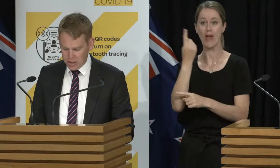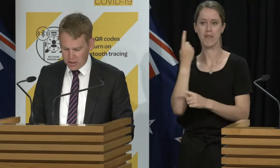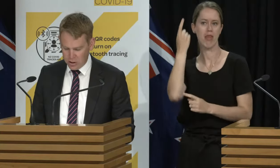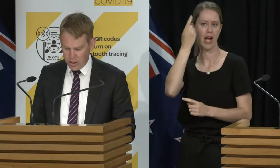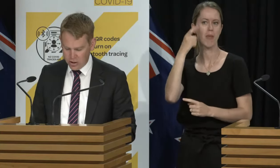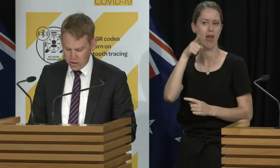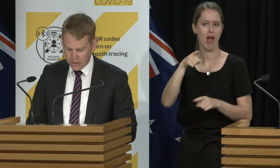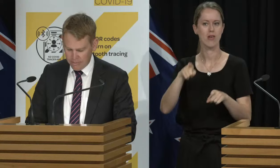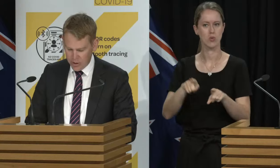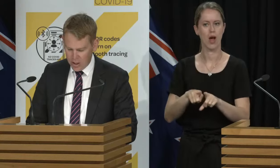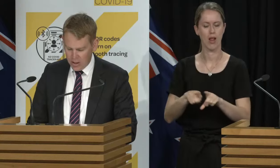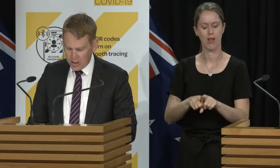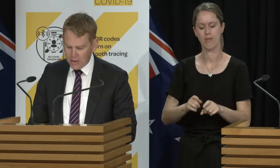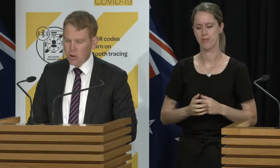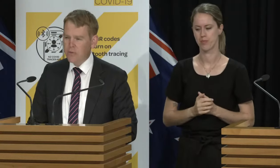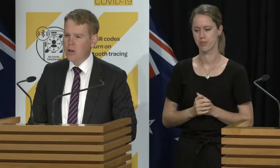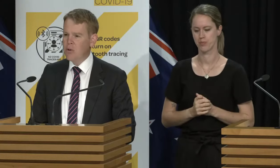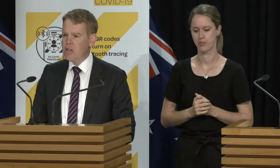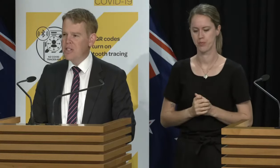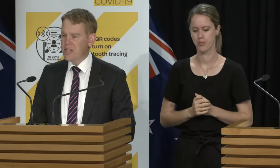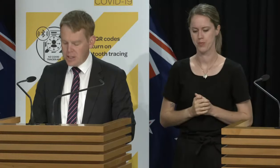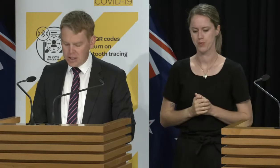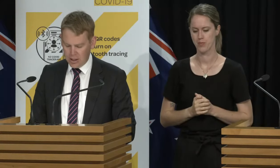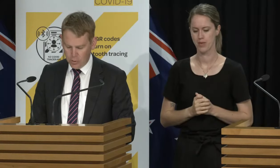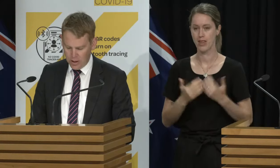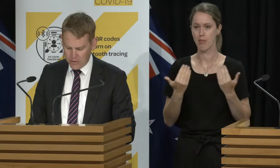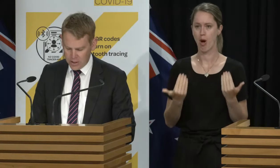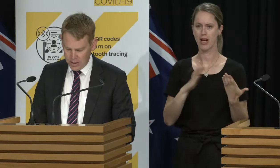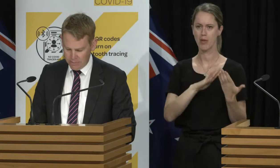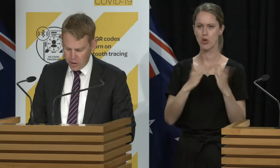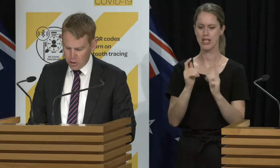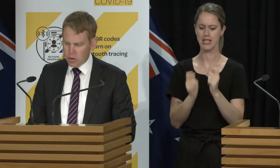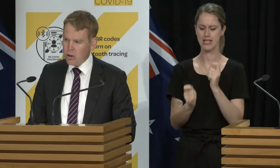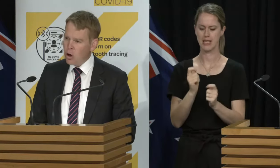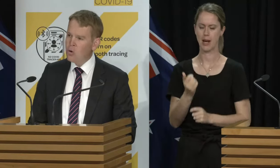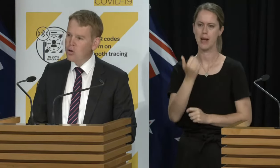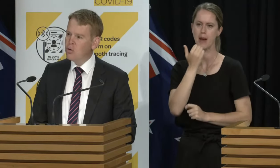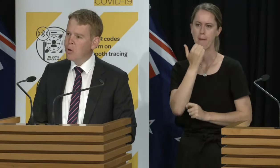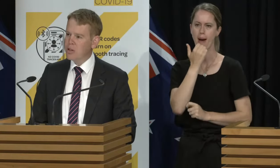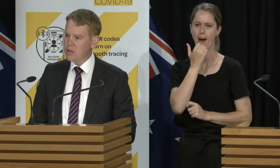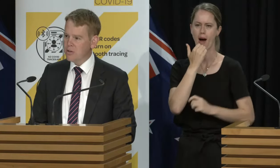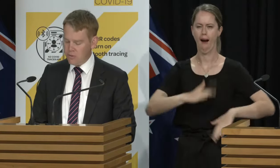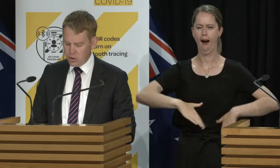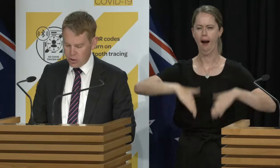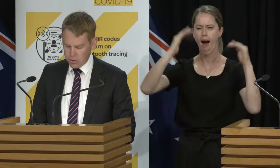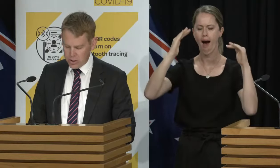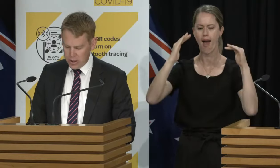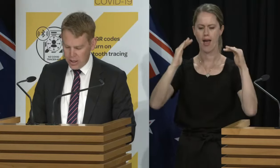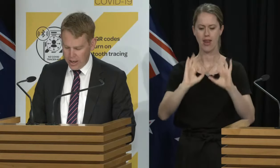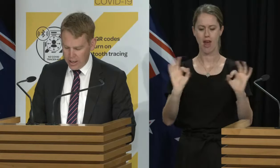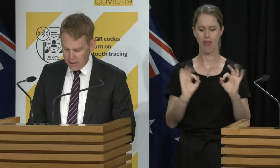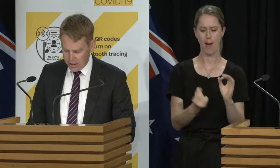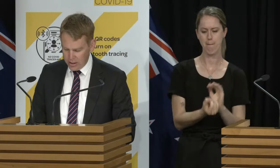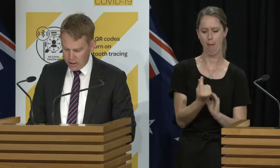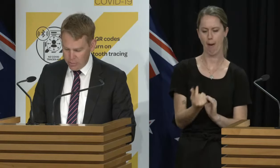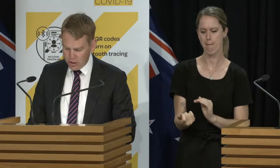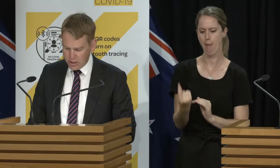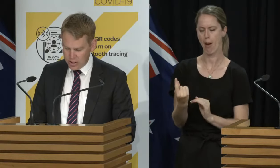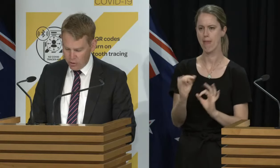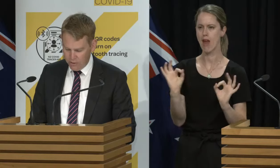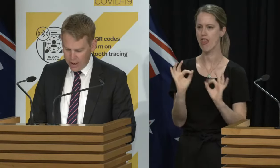these recent situations. The level of community testing that we have seen, with no new positive results in